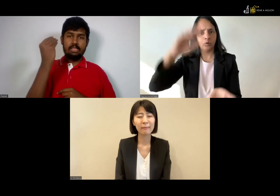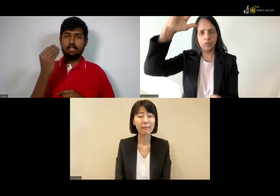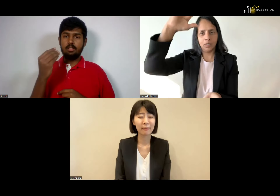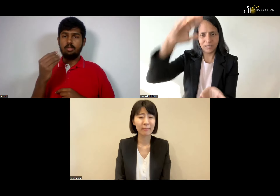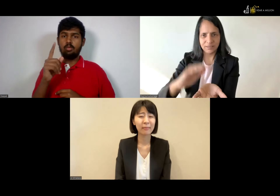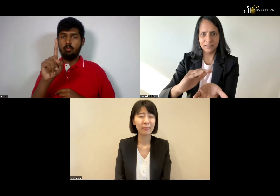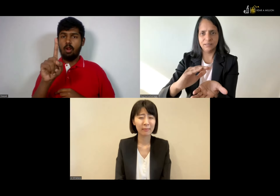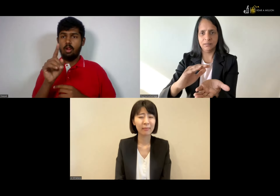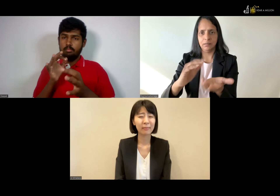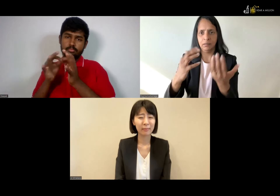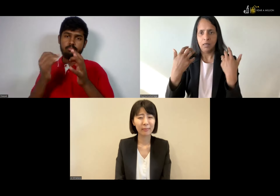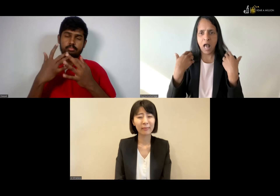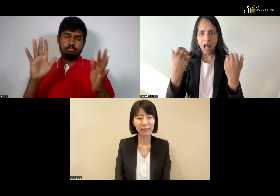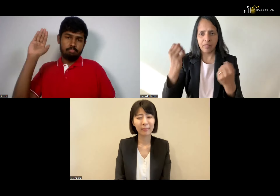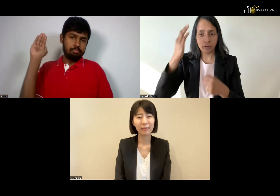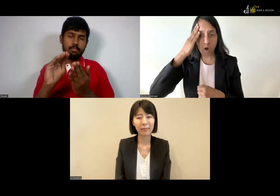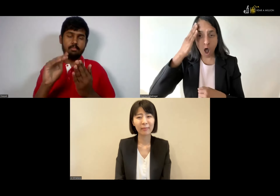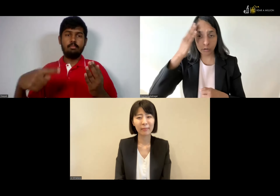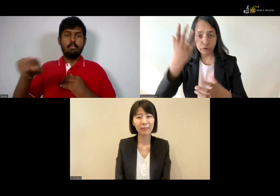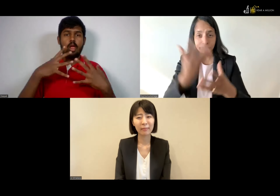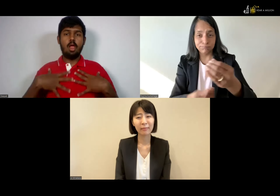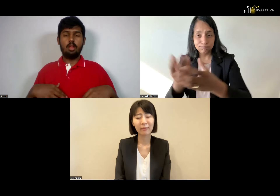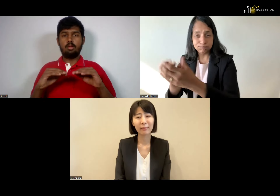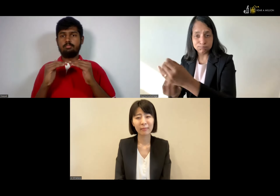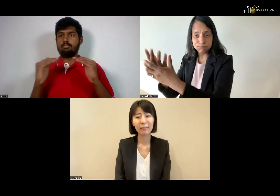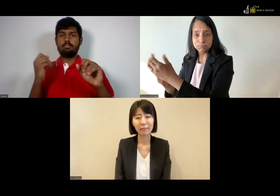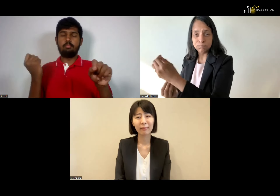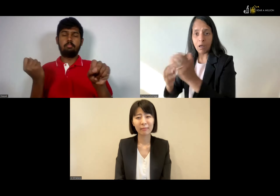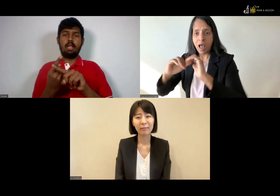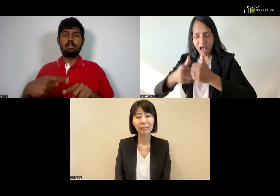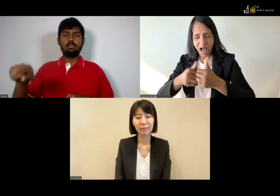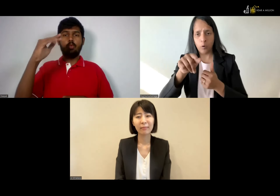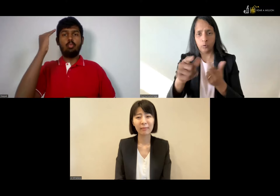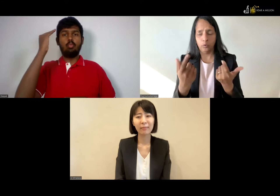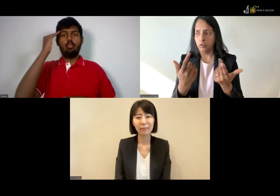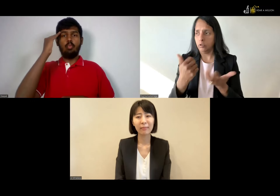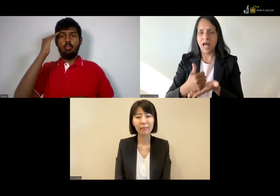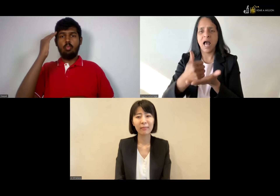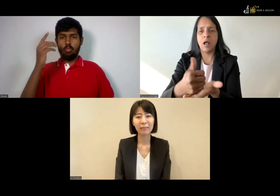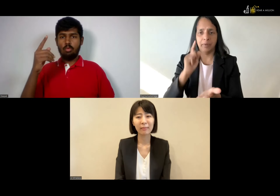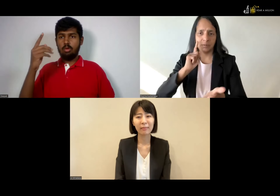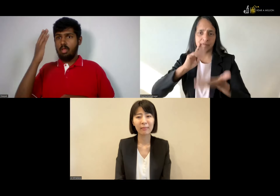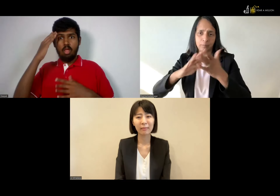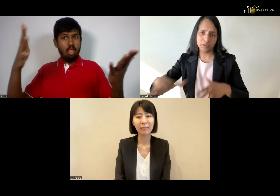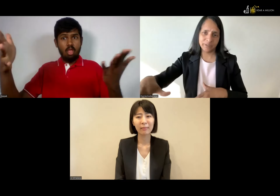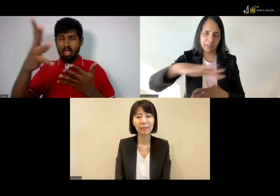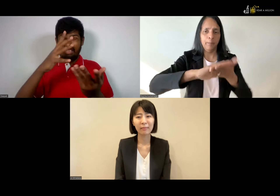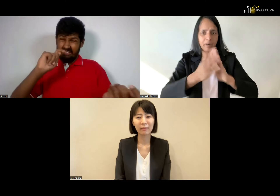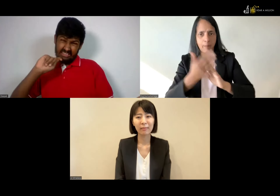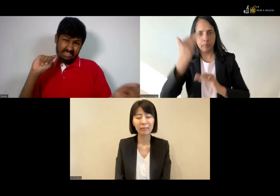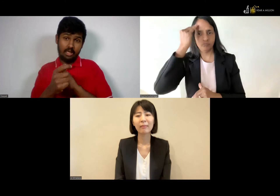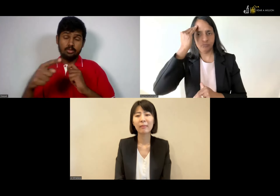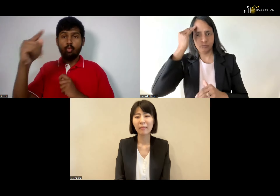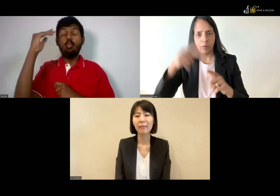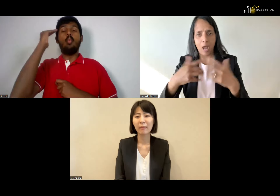best practice on how to like reduce um, all these healthcare issues which the deaf community faces,